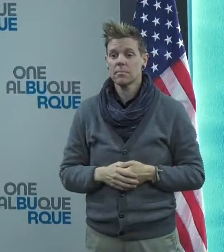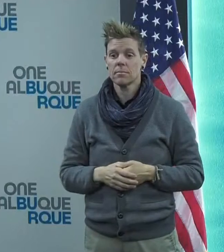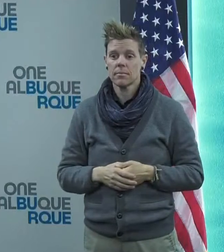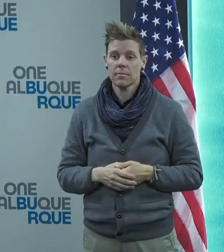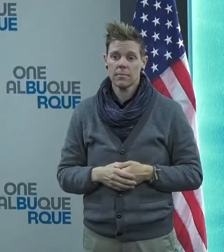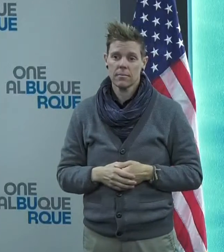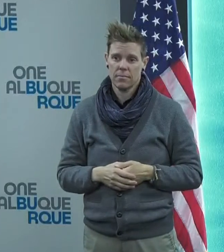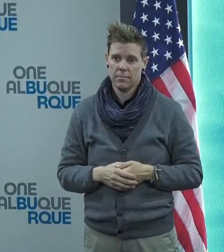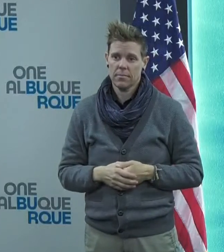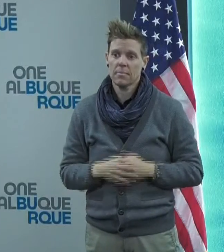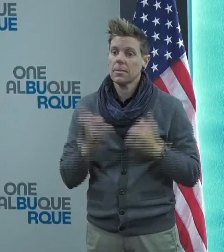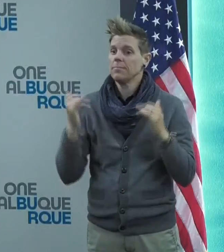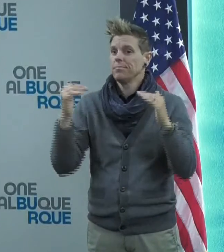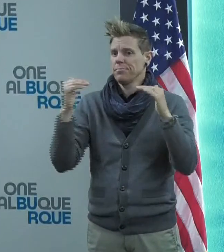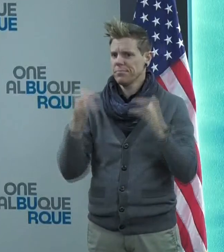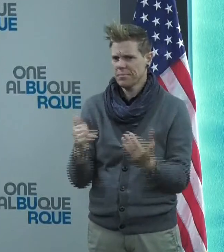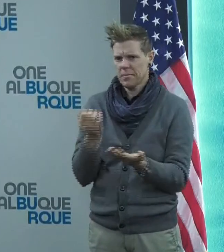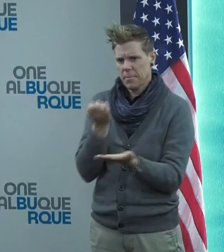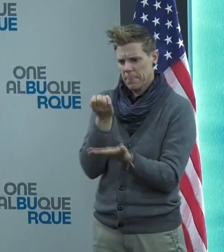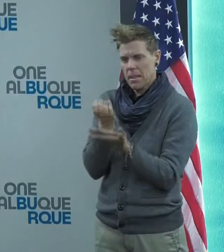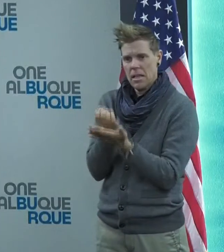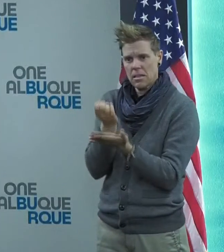Early in the pandemic, we rolled out our